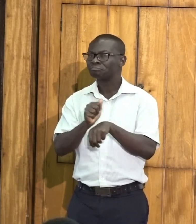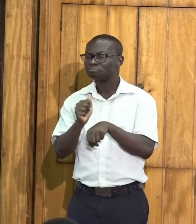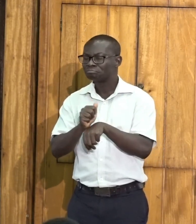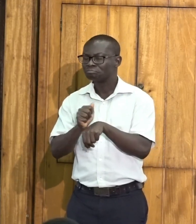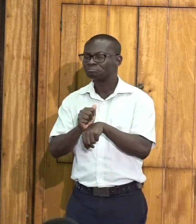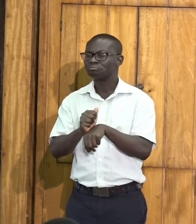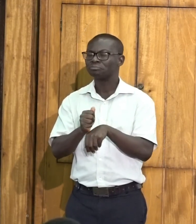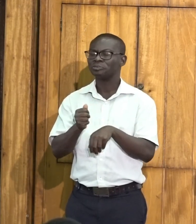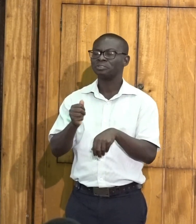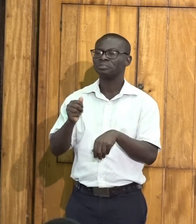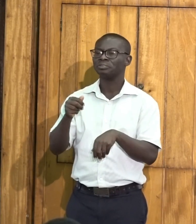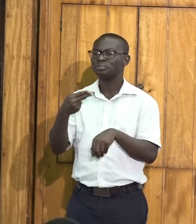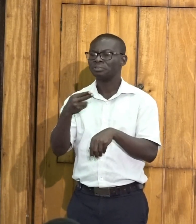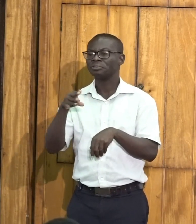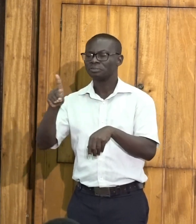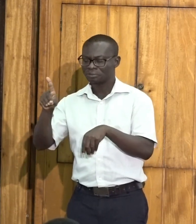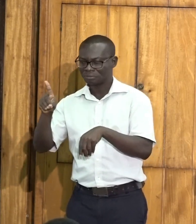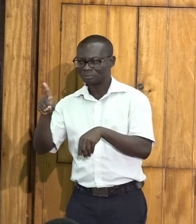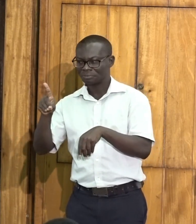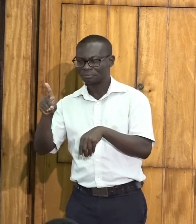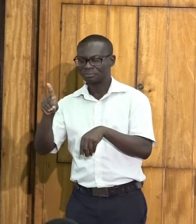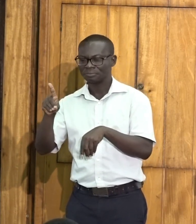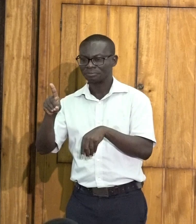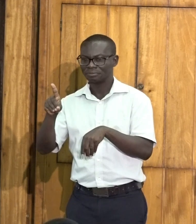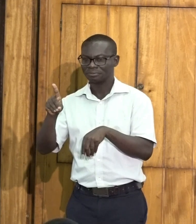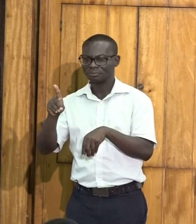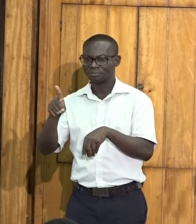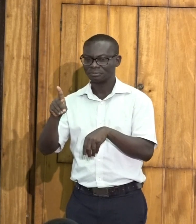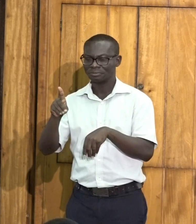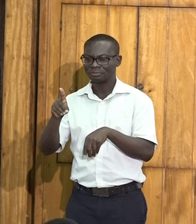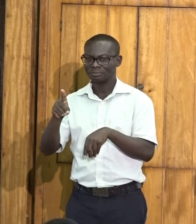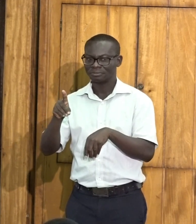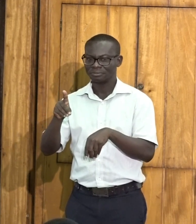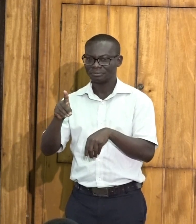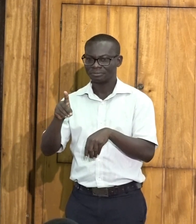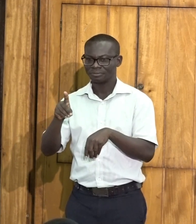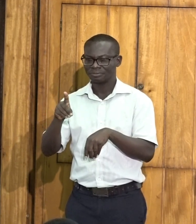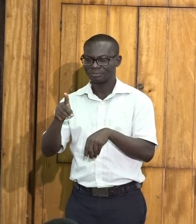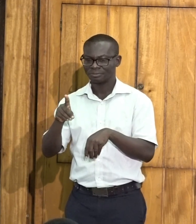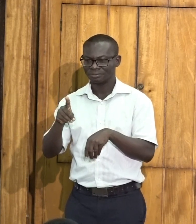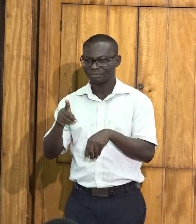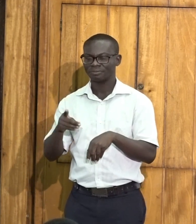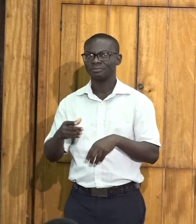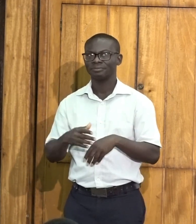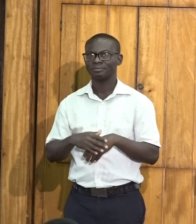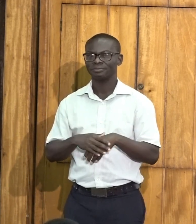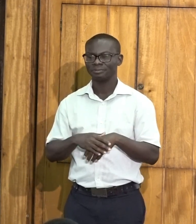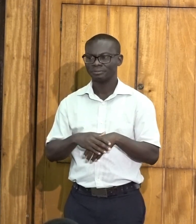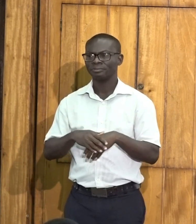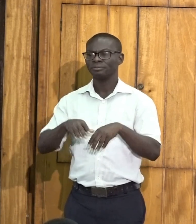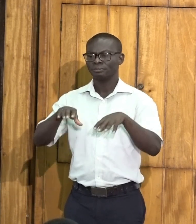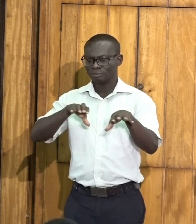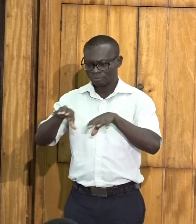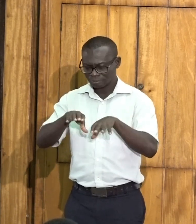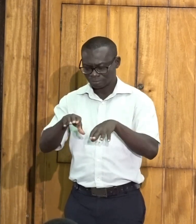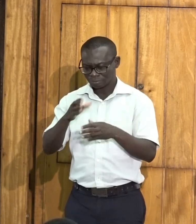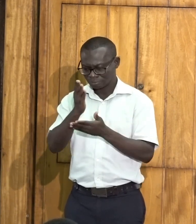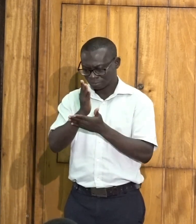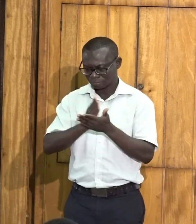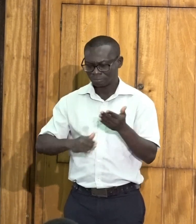AHD, and with Remy came to Solthis and told me, let's do something about